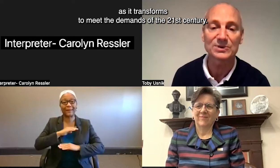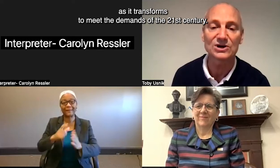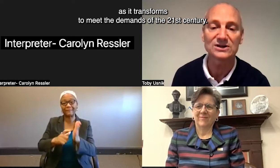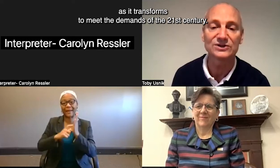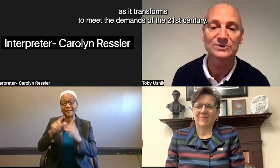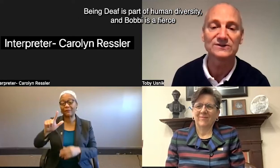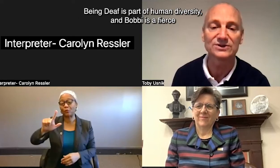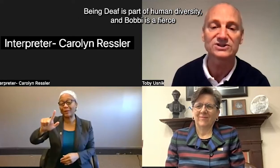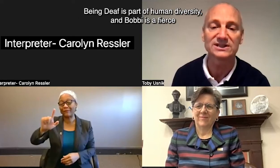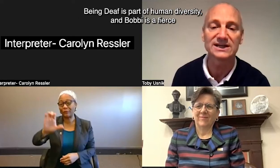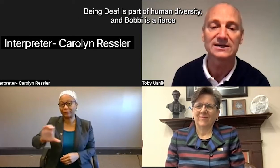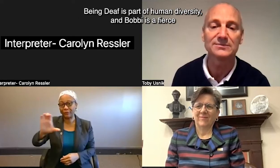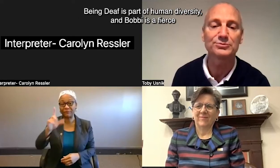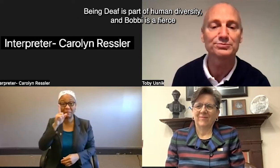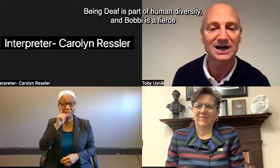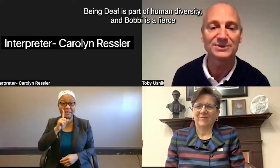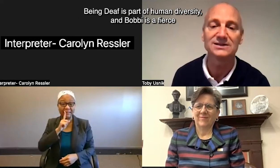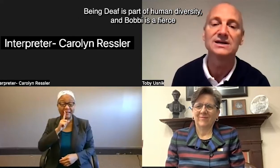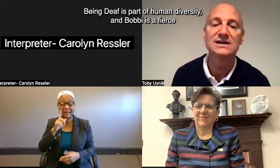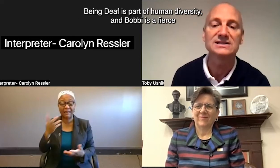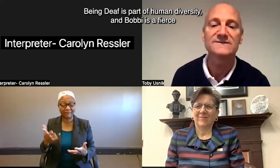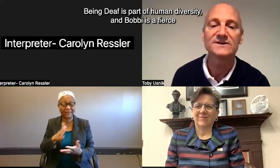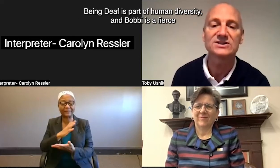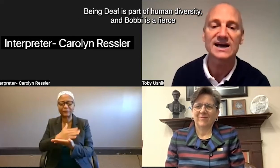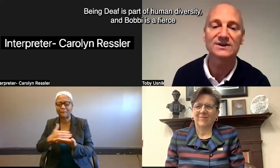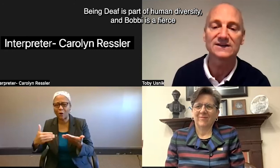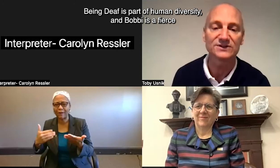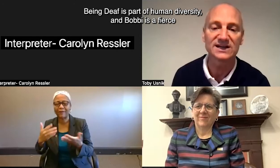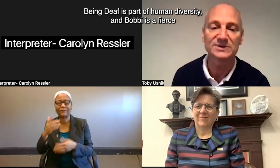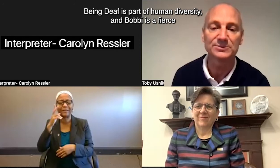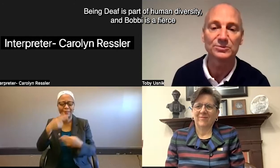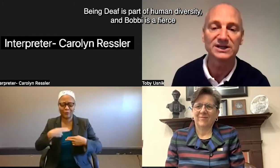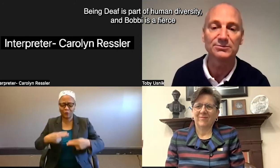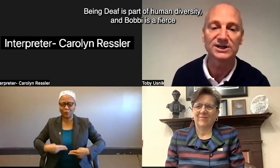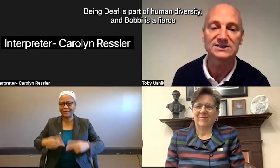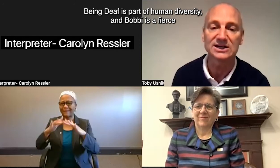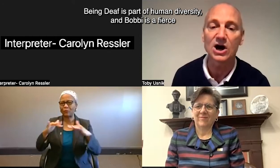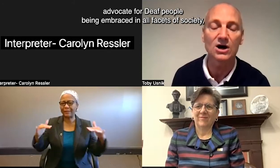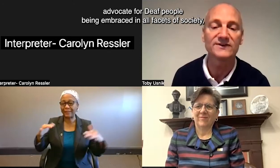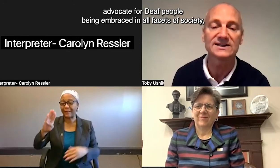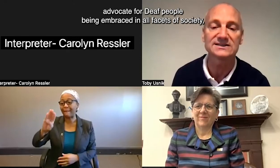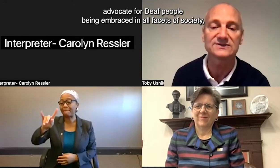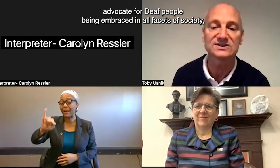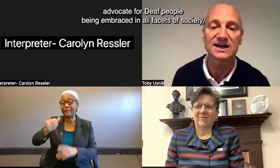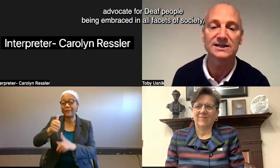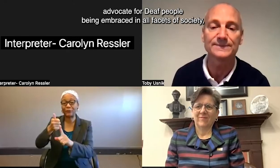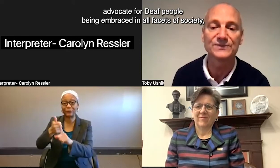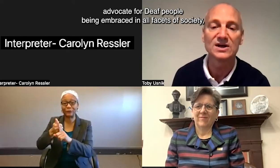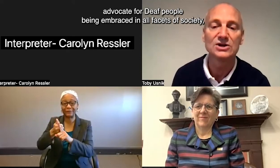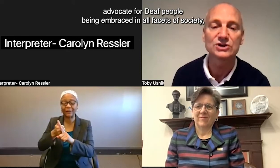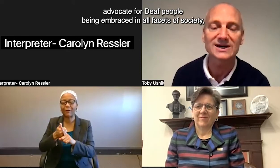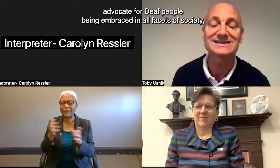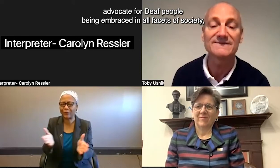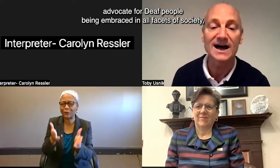deaf is part of human diversity, and Bobby is a fierce advocate for deaf people being embraced in all facets of society.